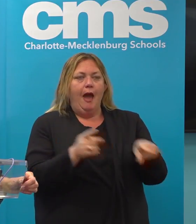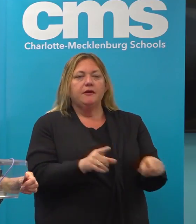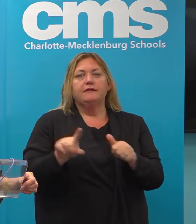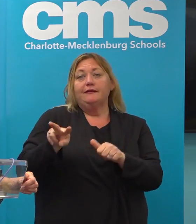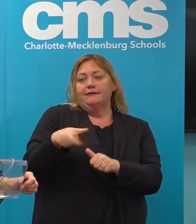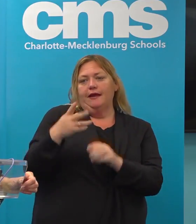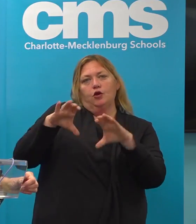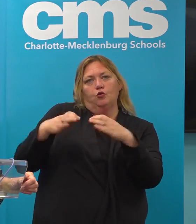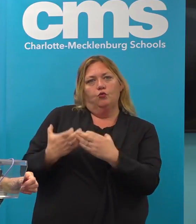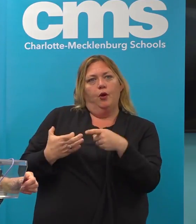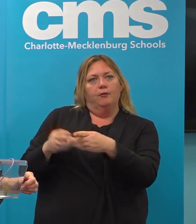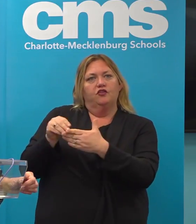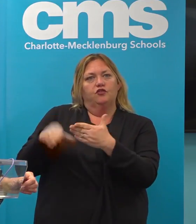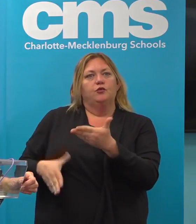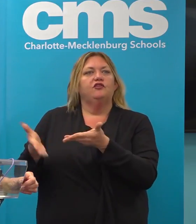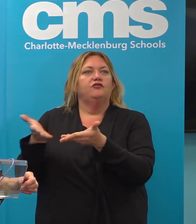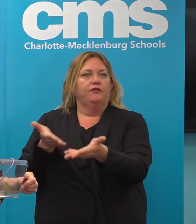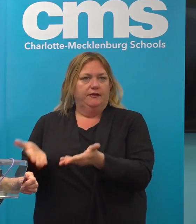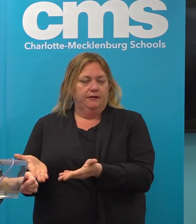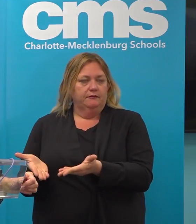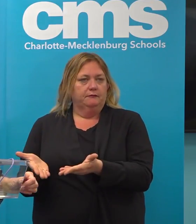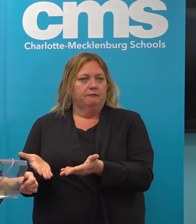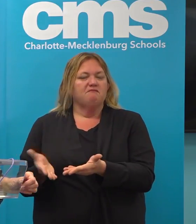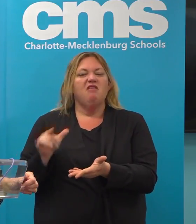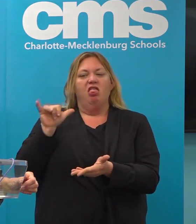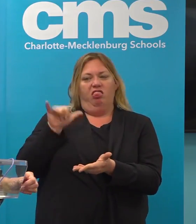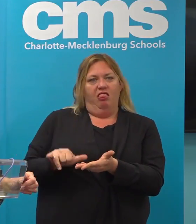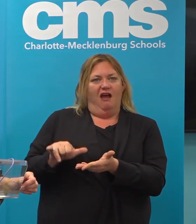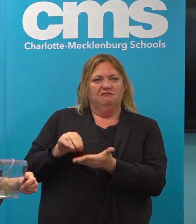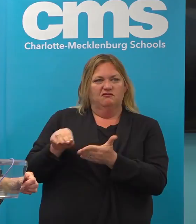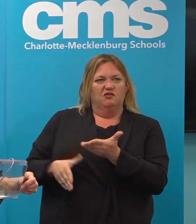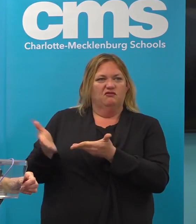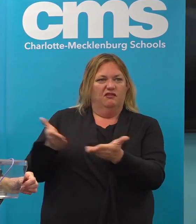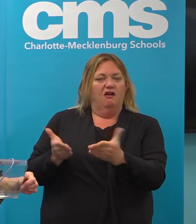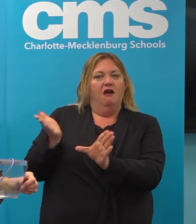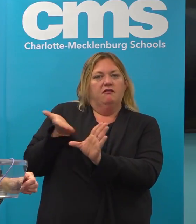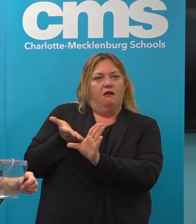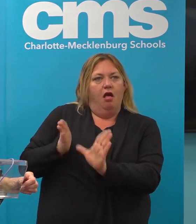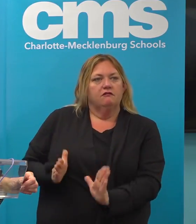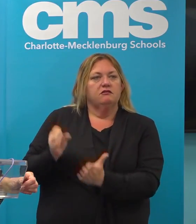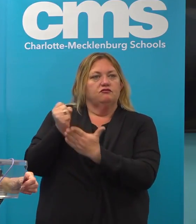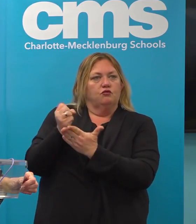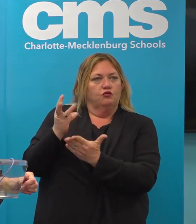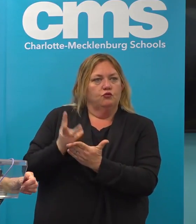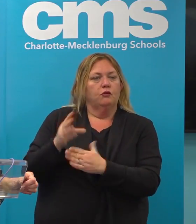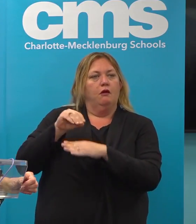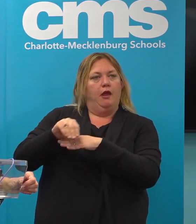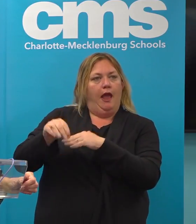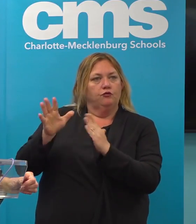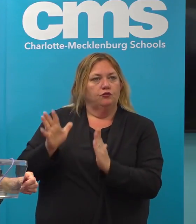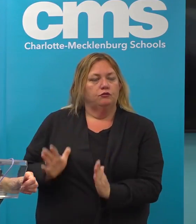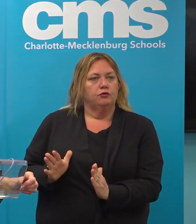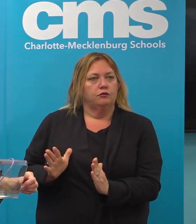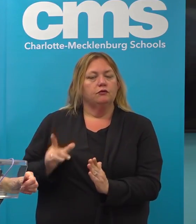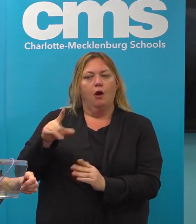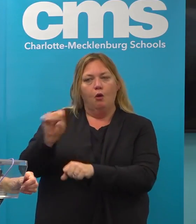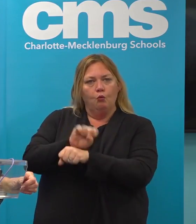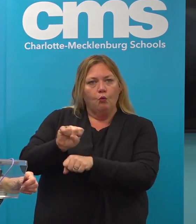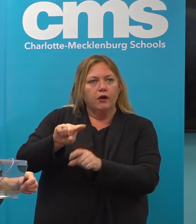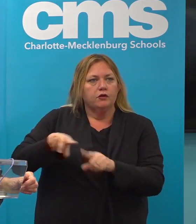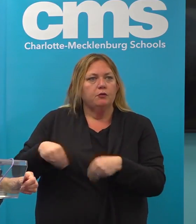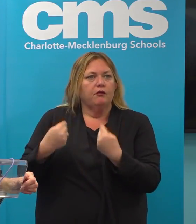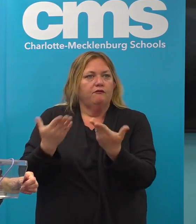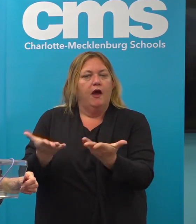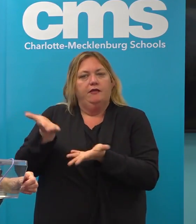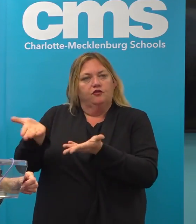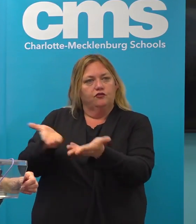that I work with is student services. And I want to tell you a little bit about that. Our psychologists, social workers, counselors are working to